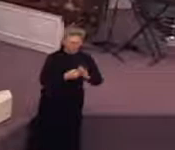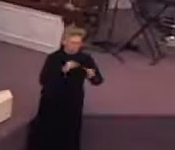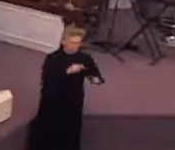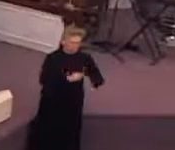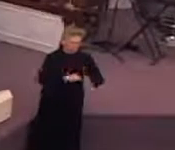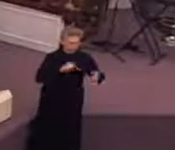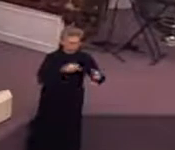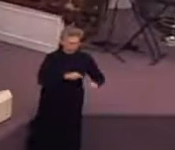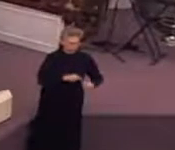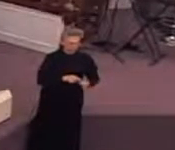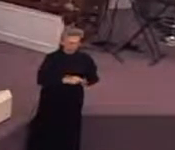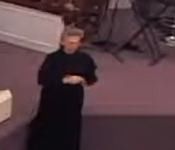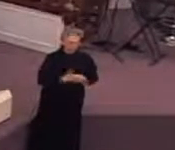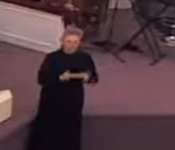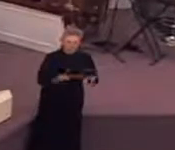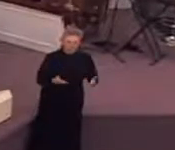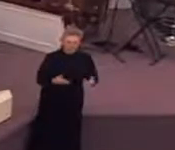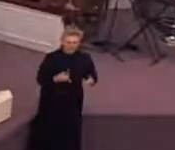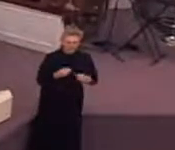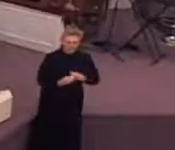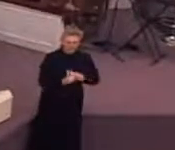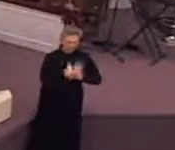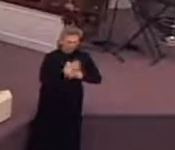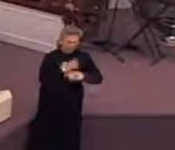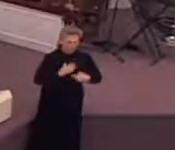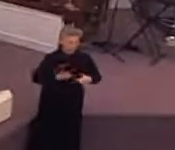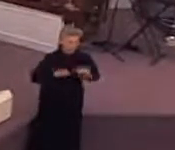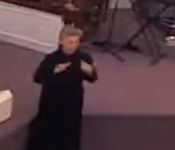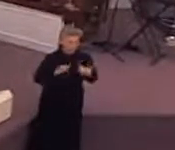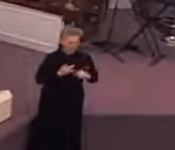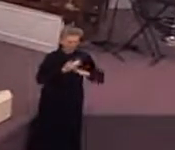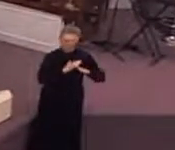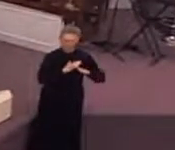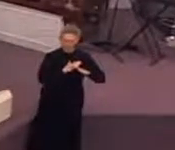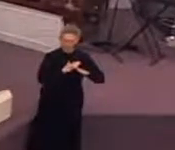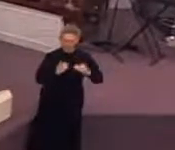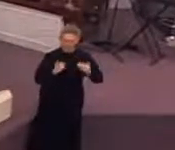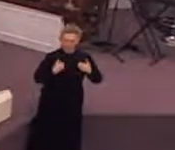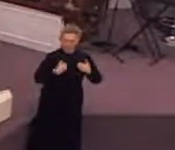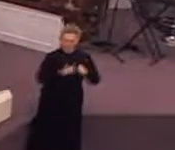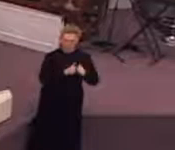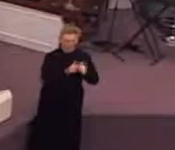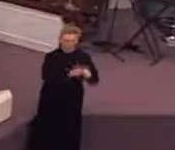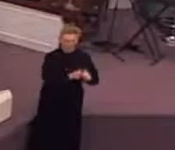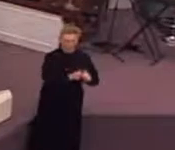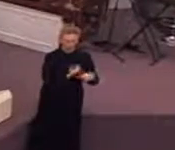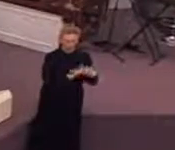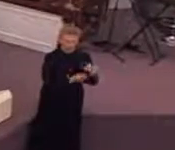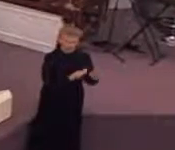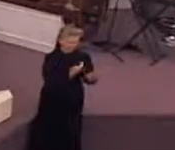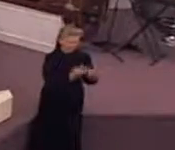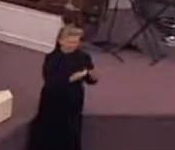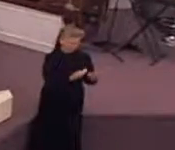There's things that would like to have an influence in our lives that would keep us from having apostolic revival.